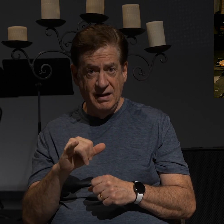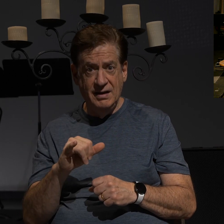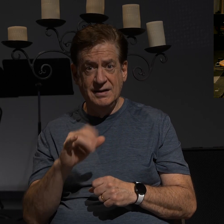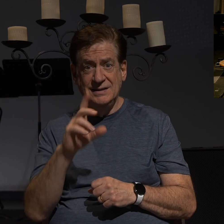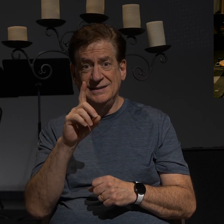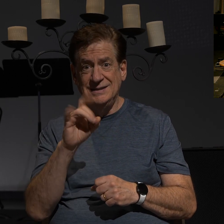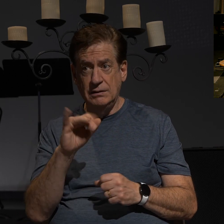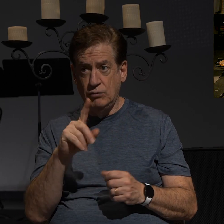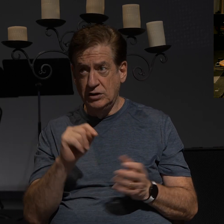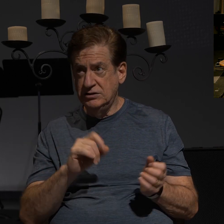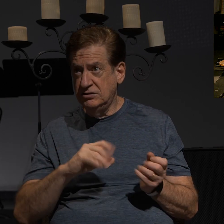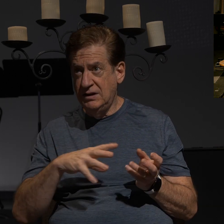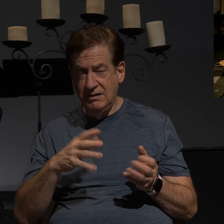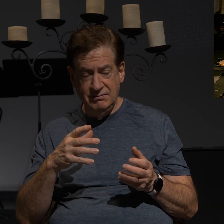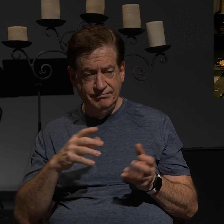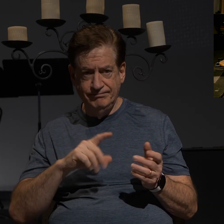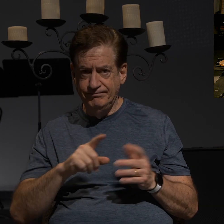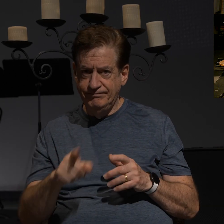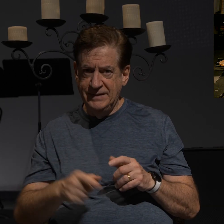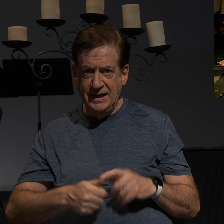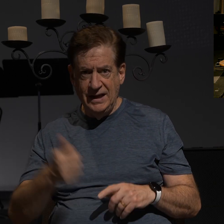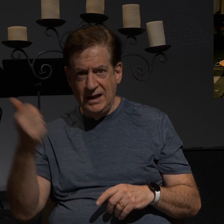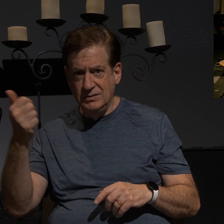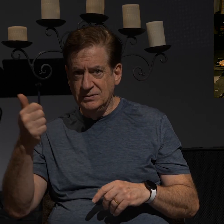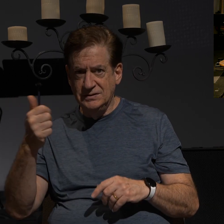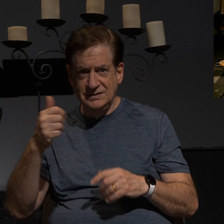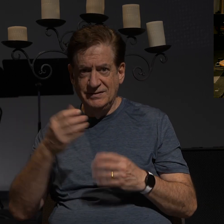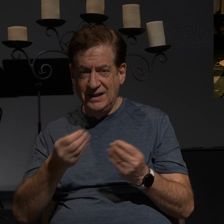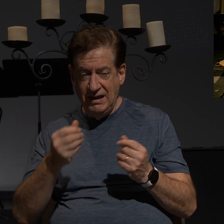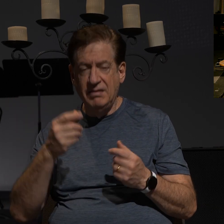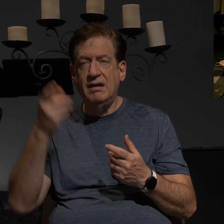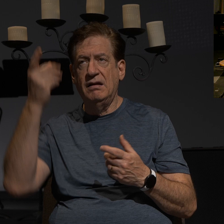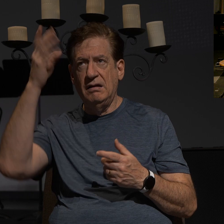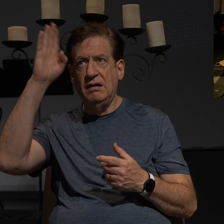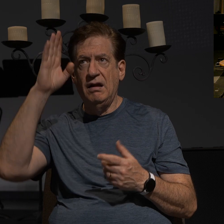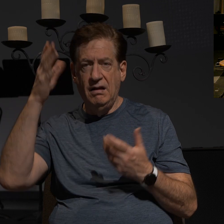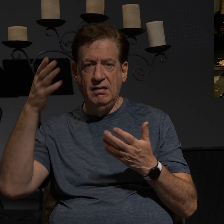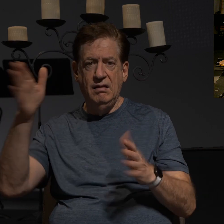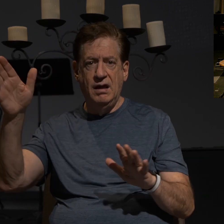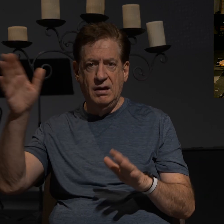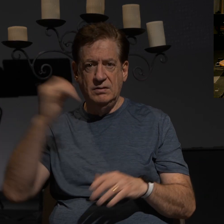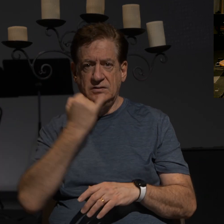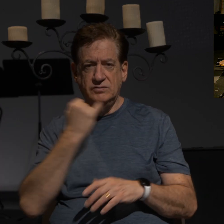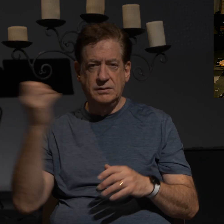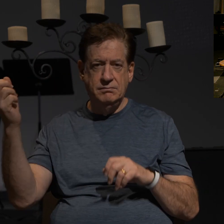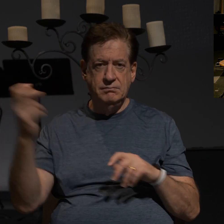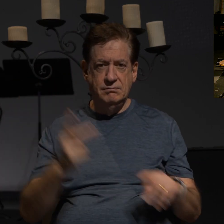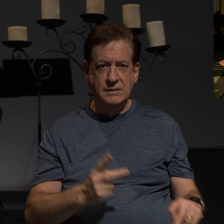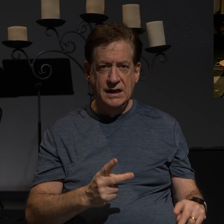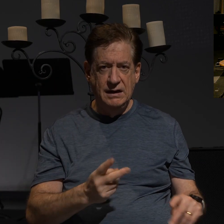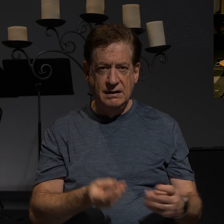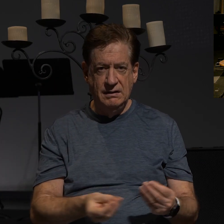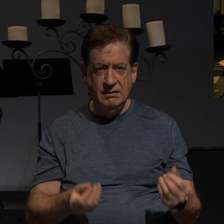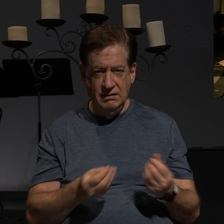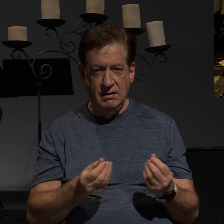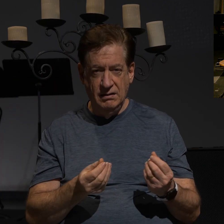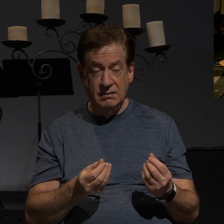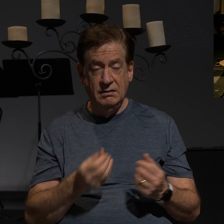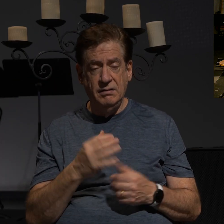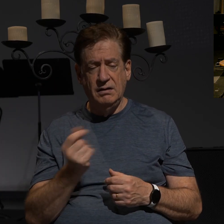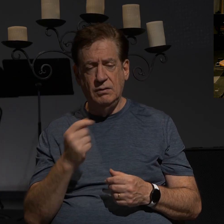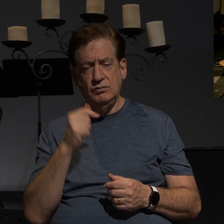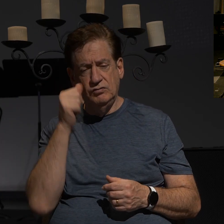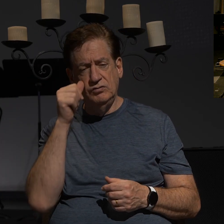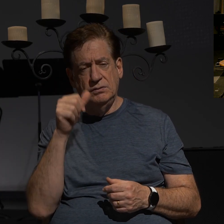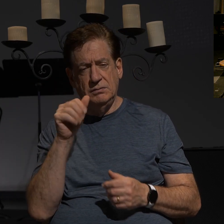that God did let Israel come back into the land. And so as we go through these chapters, just one more quick reminder, then we'll jump into the text this